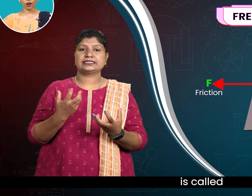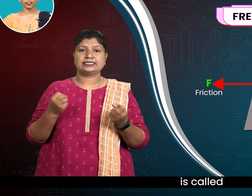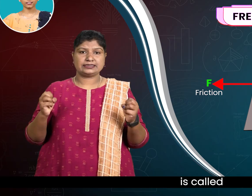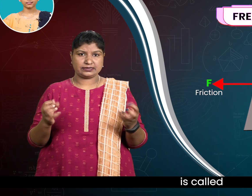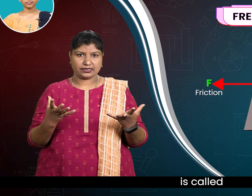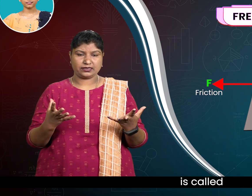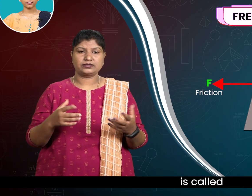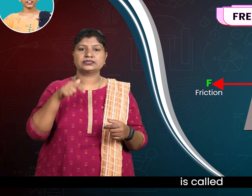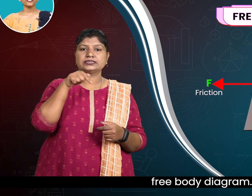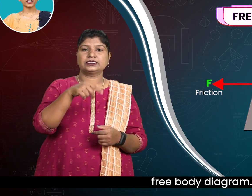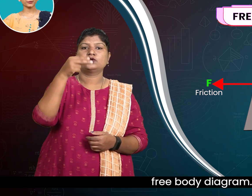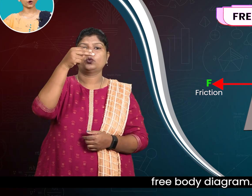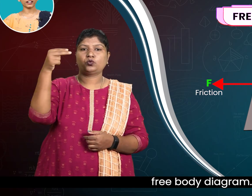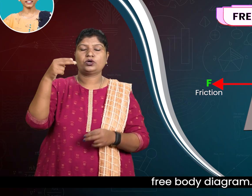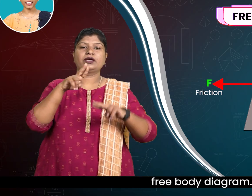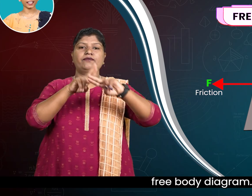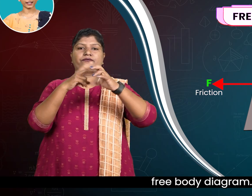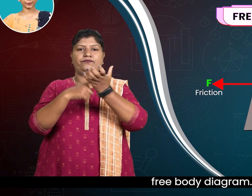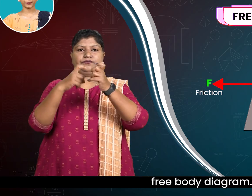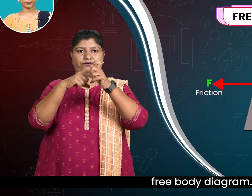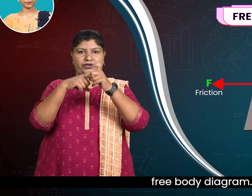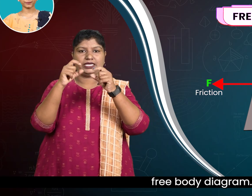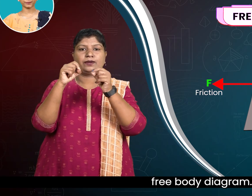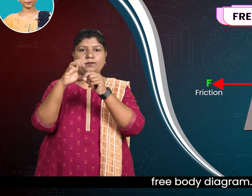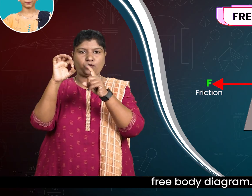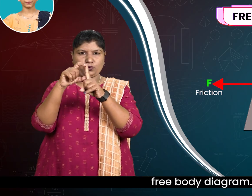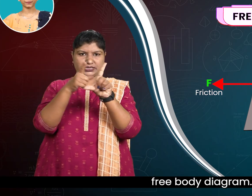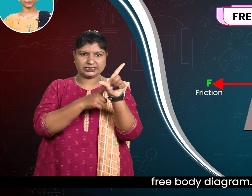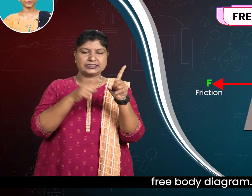is called free body diagram.